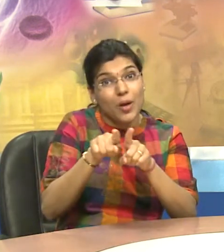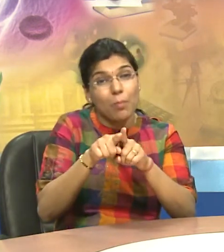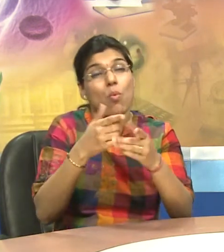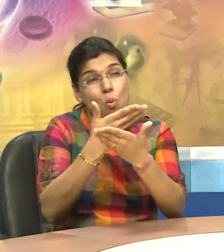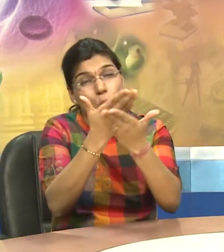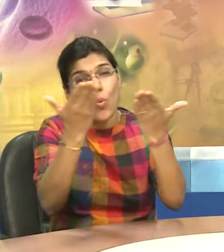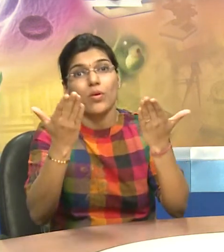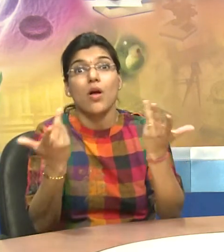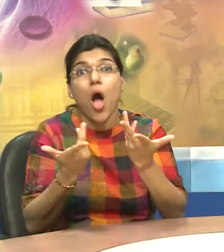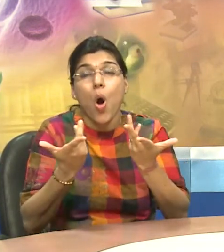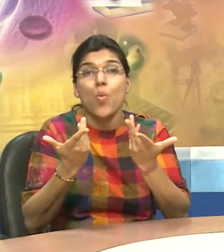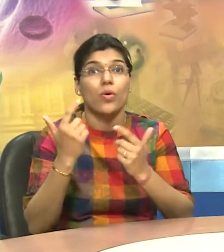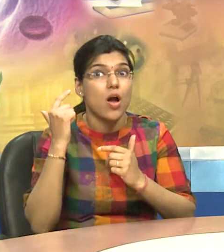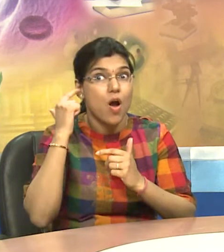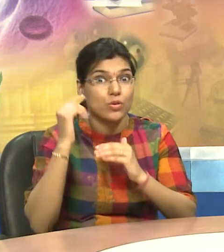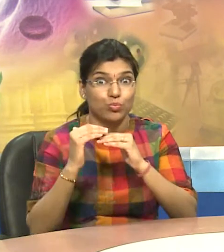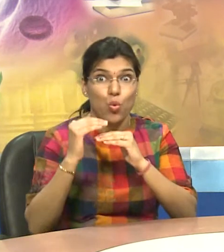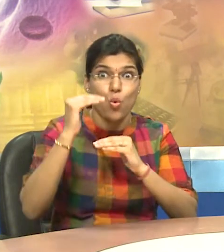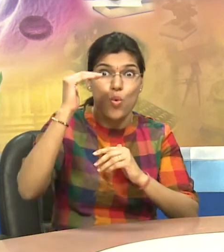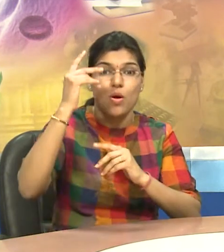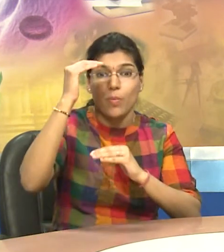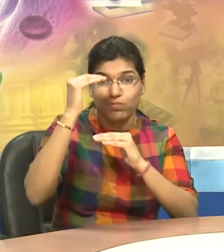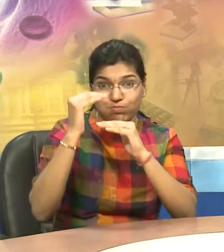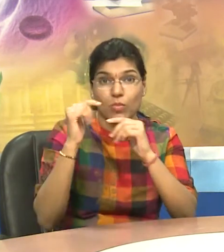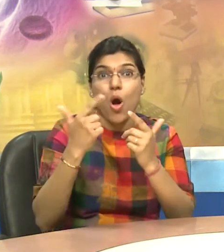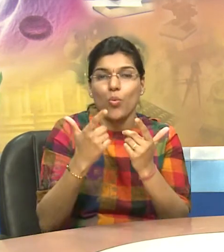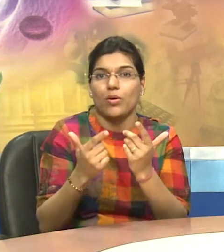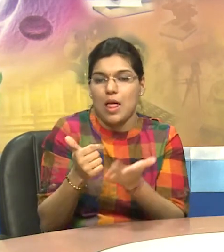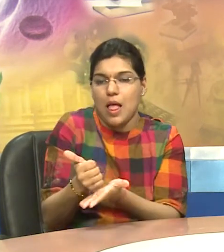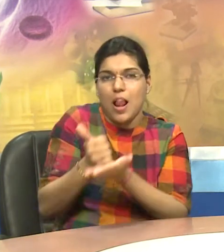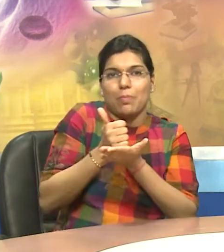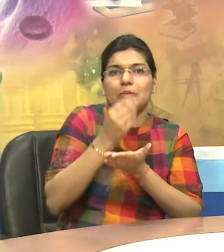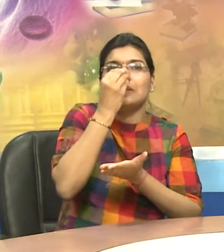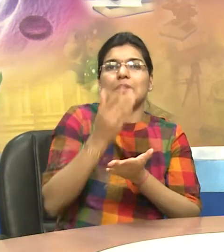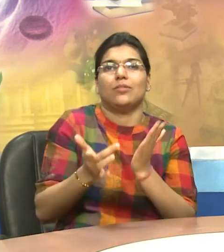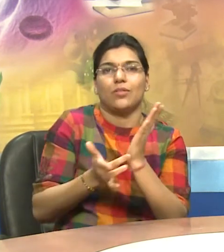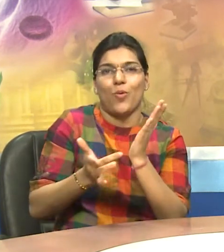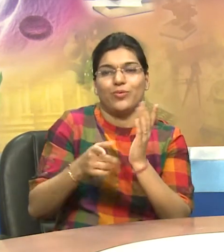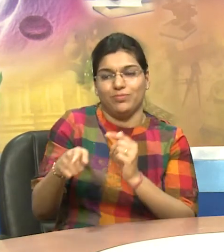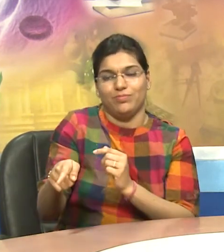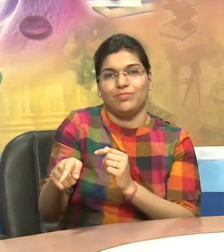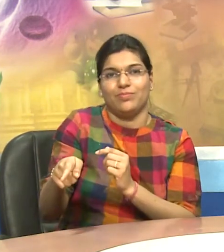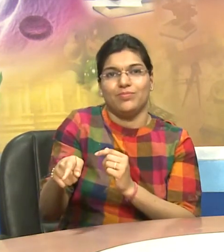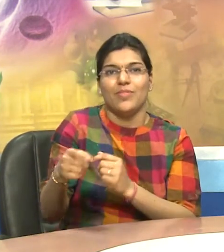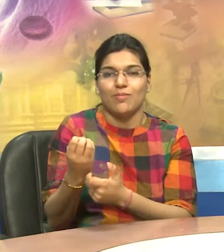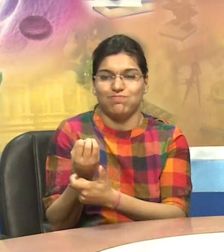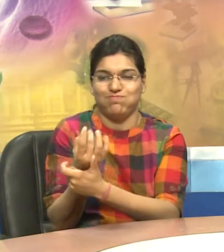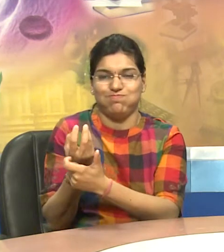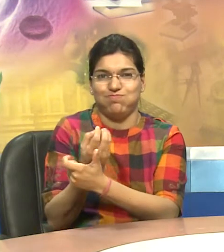calculator, as you all see, which measure the sound is loud or less. It